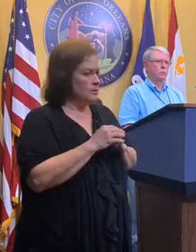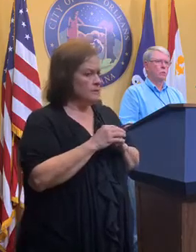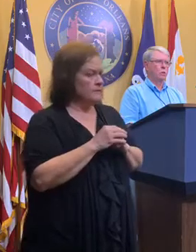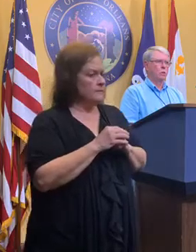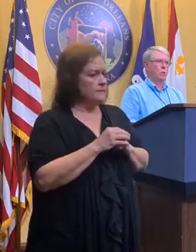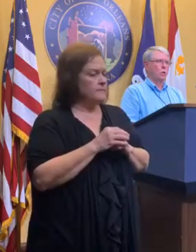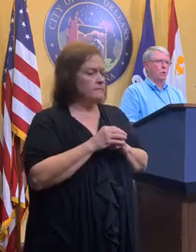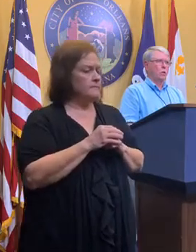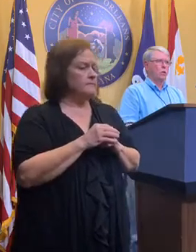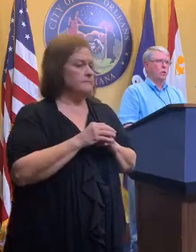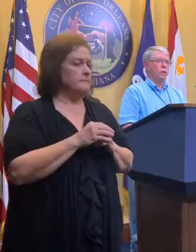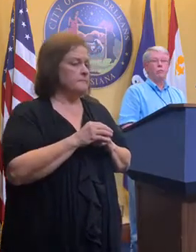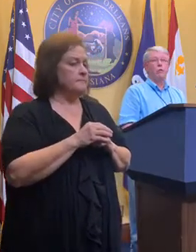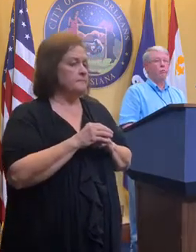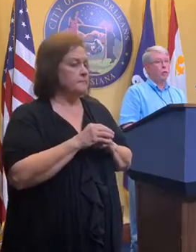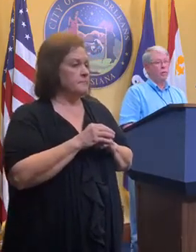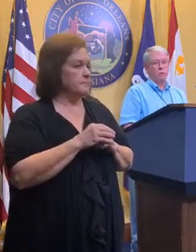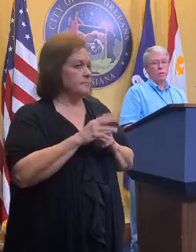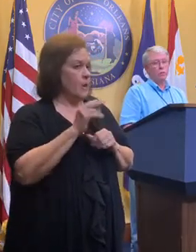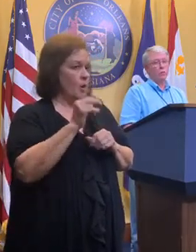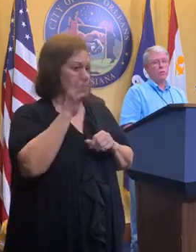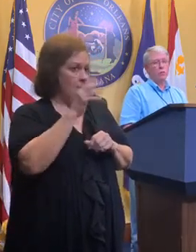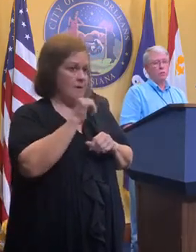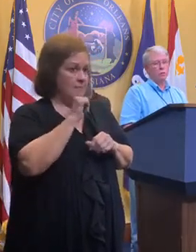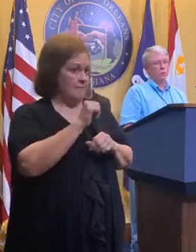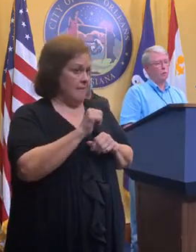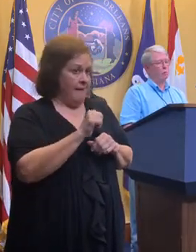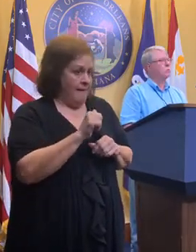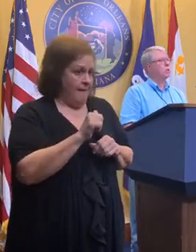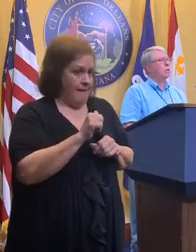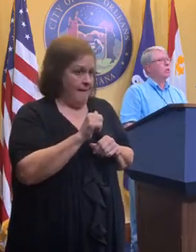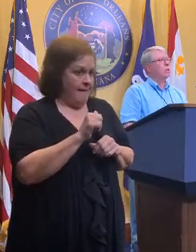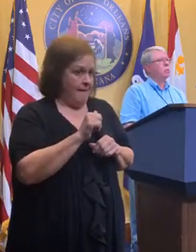full capacity, right? Not at full capacity, absolutely not.